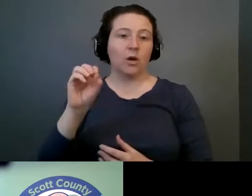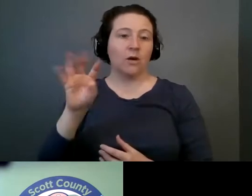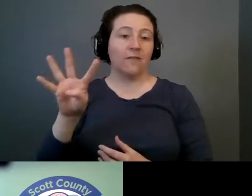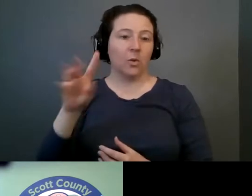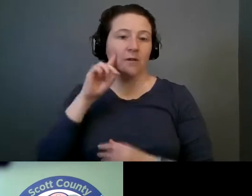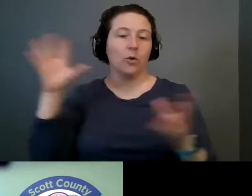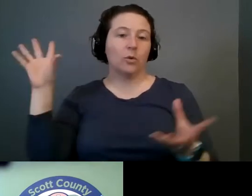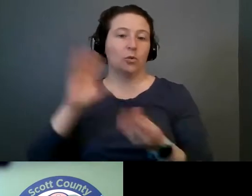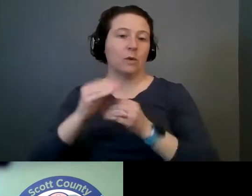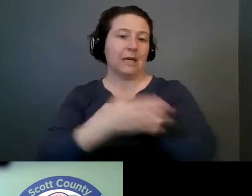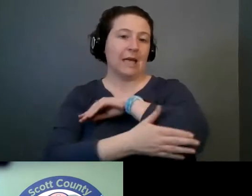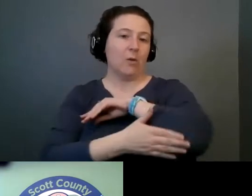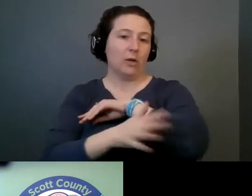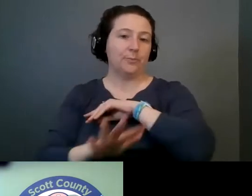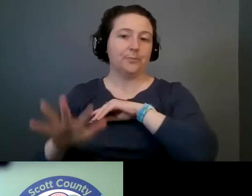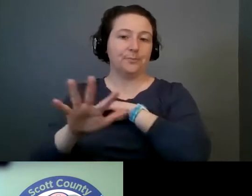county. Thank you.